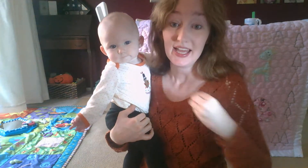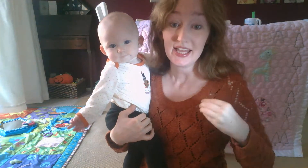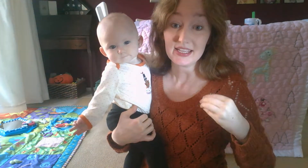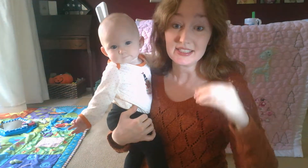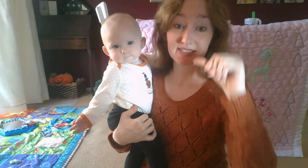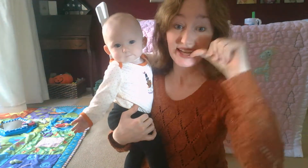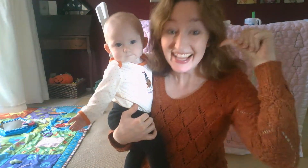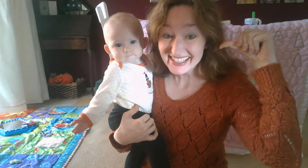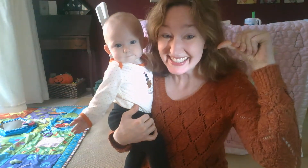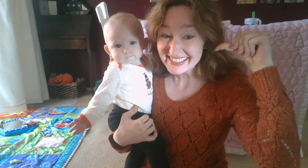and Alex.